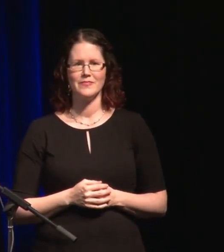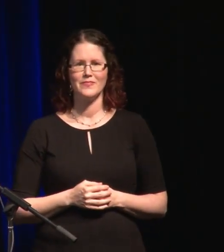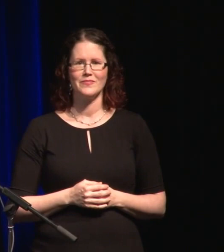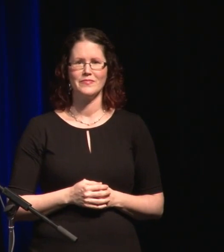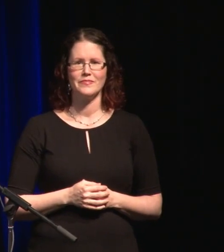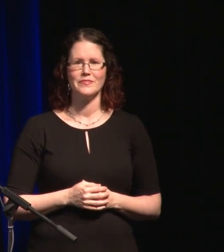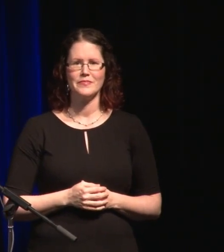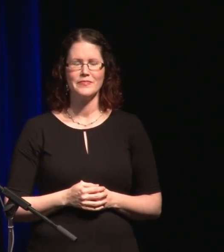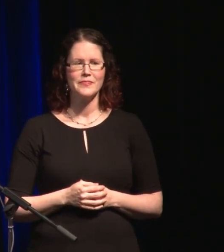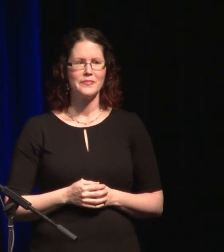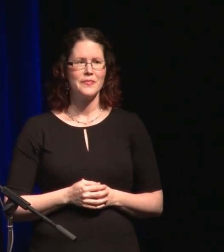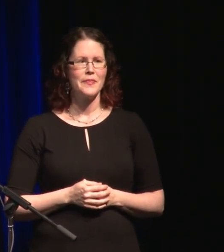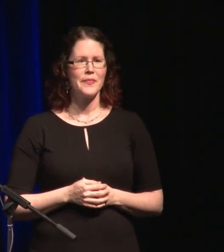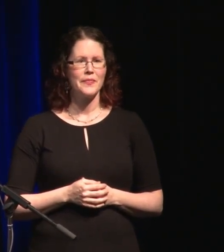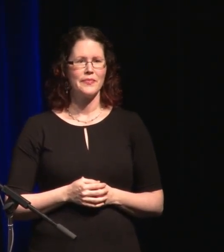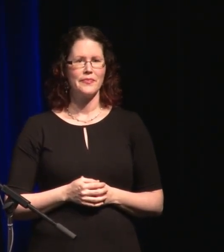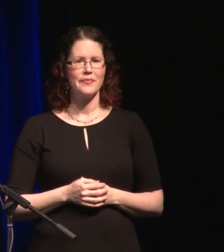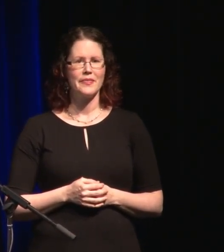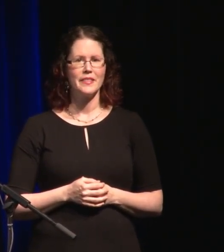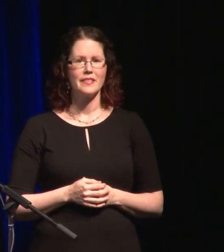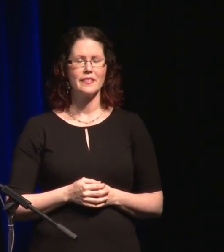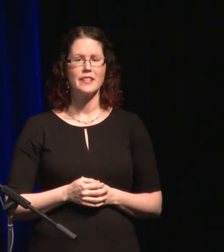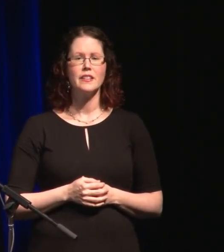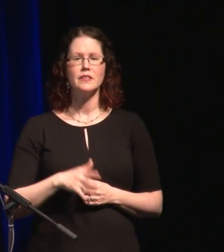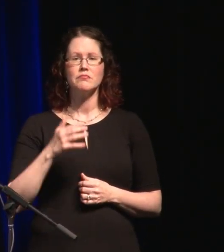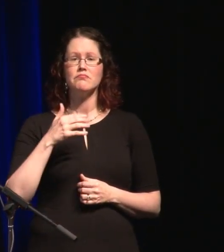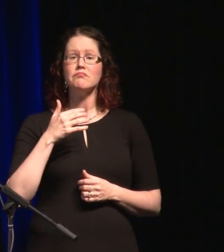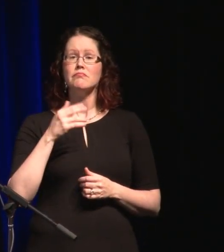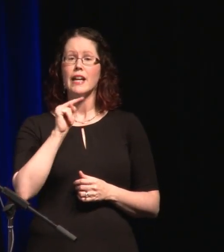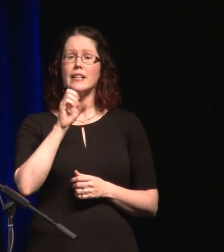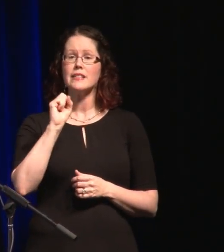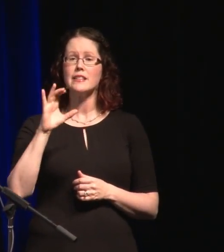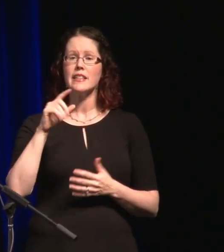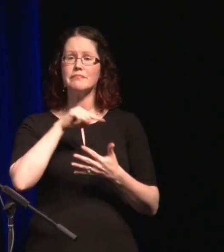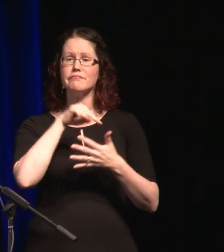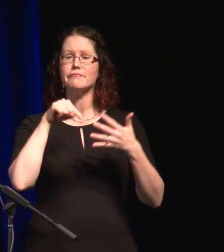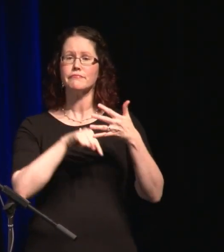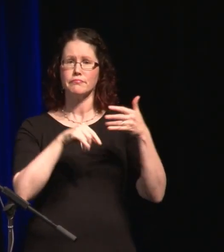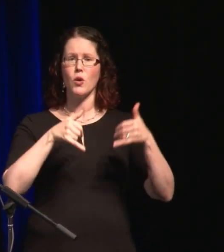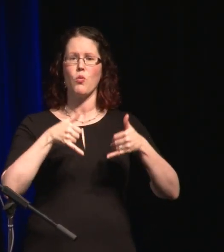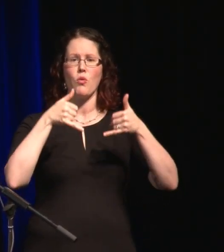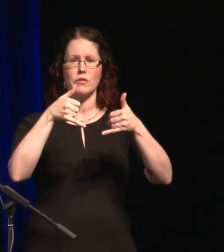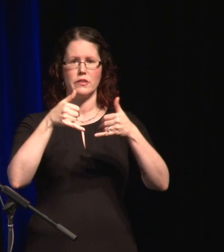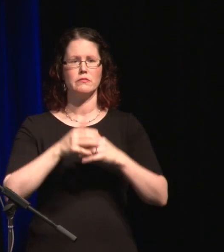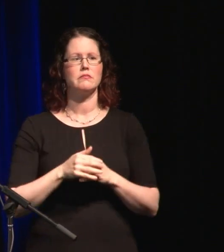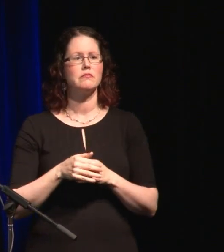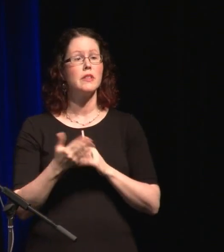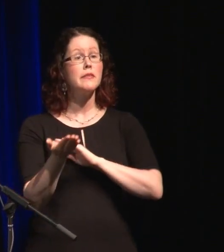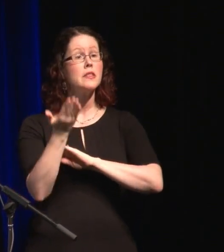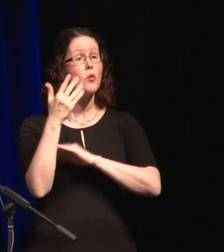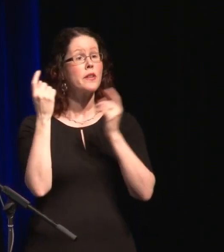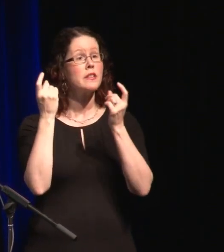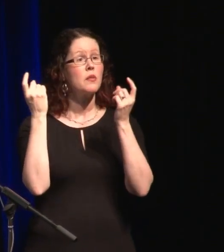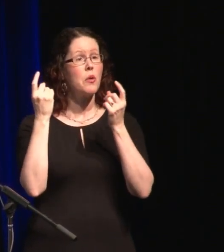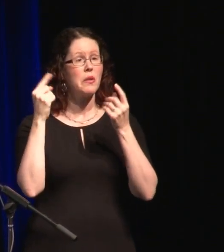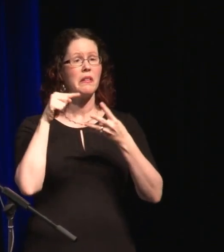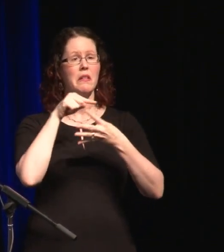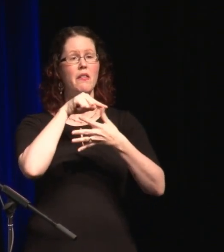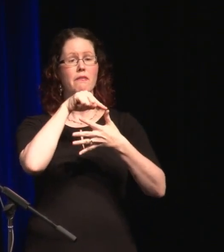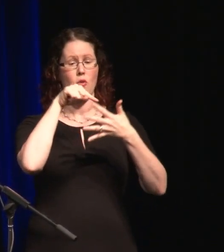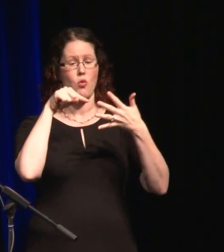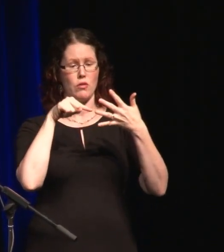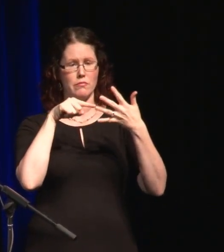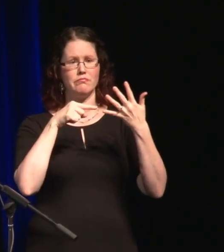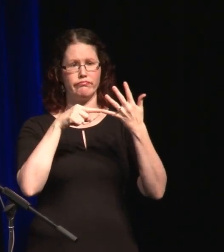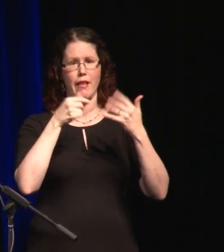This brings us to the presentation of our major awards. During the morning ceremony, we presented 4 of our major awards. This afternoon, we will present the